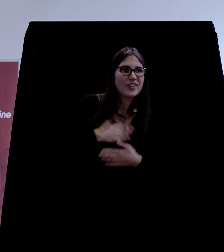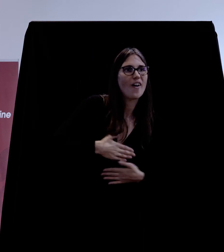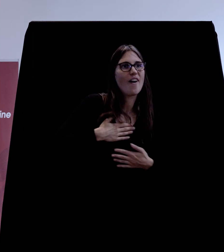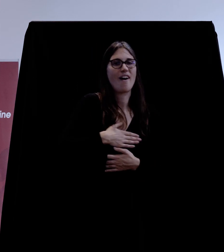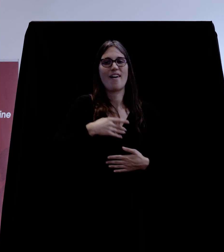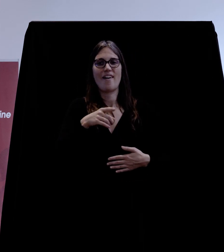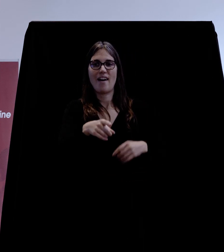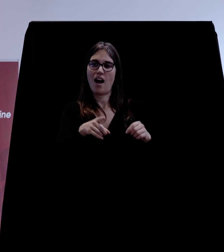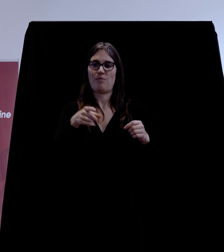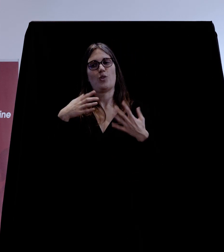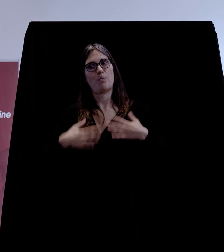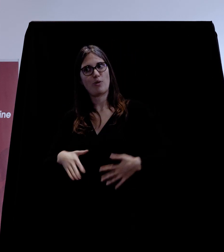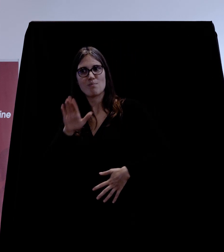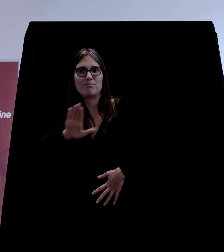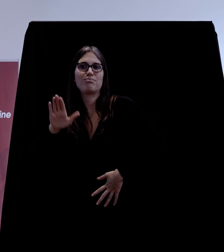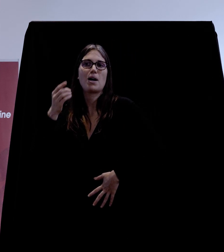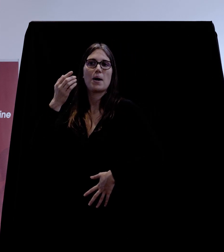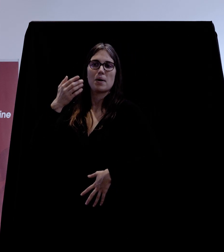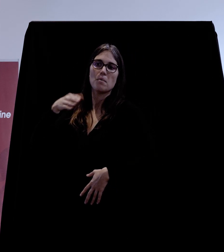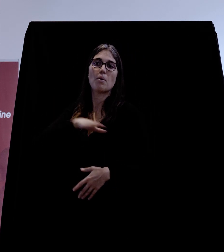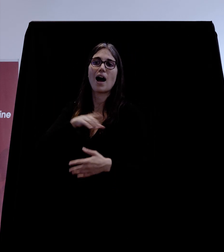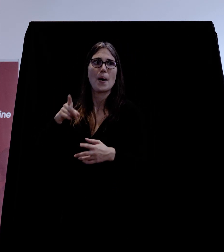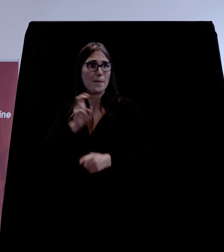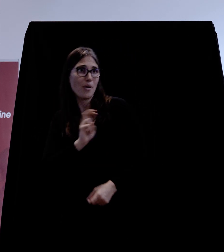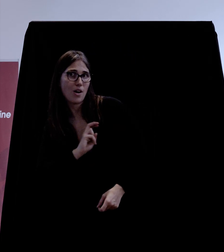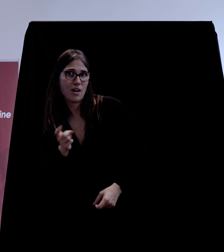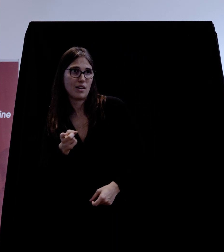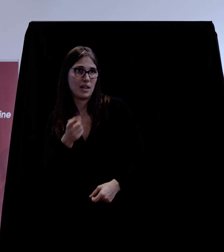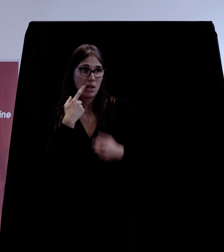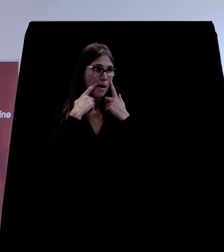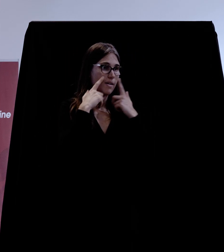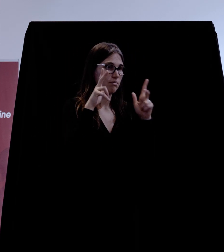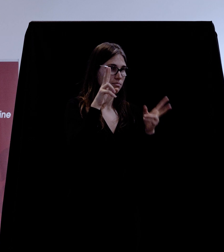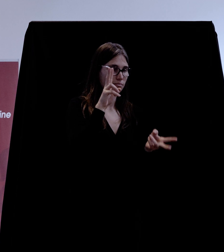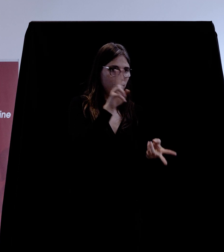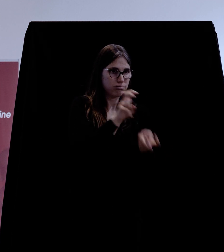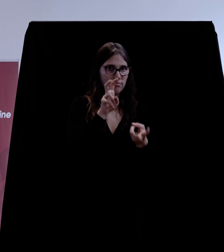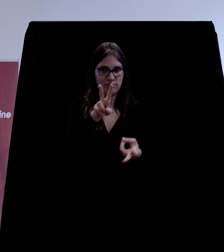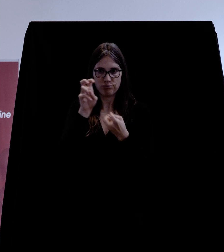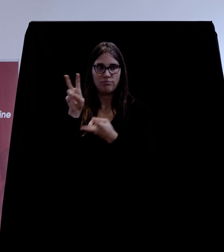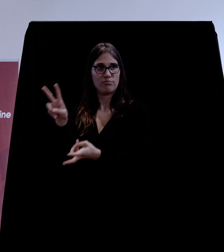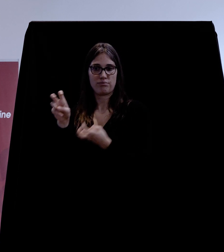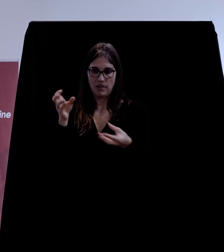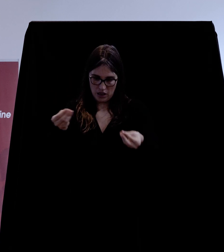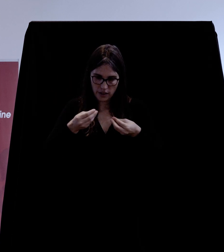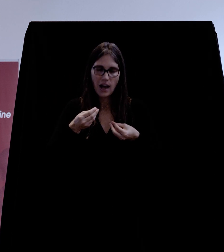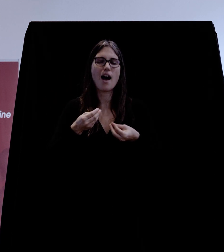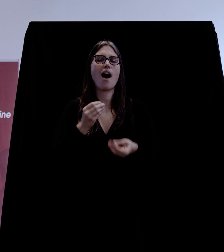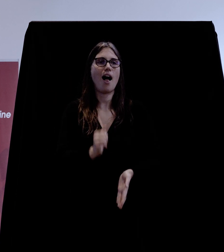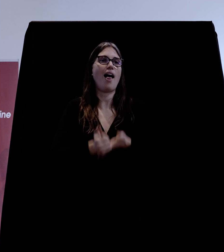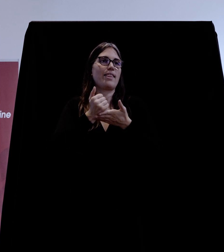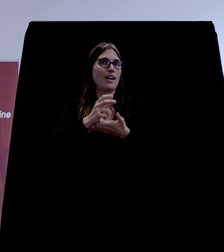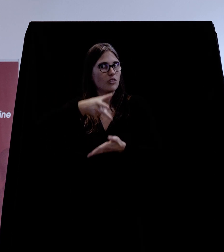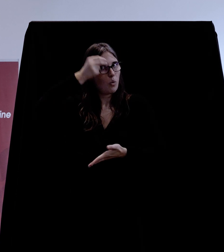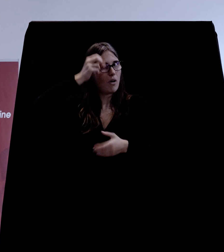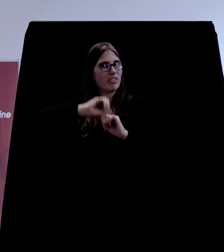how significant they are. But with charges, it's really, really important to be able to figure that out. So